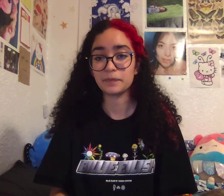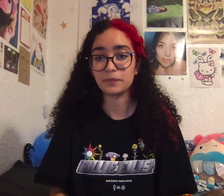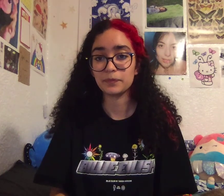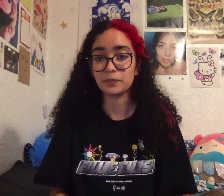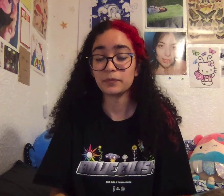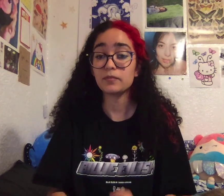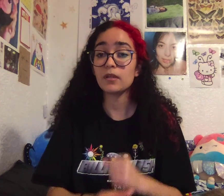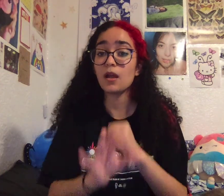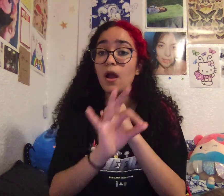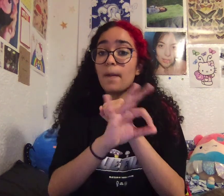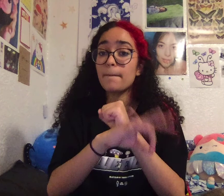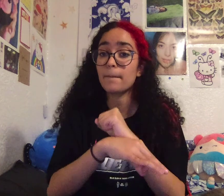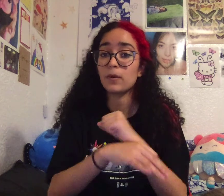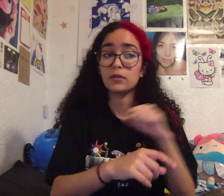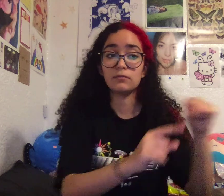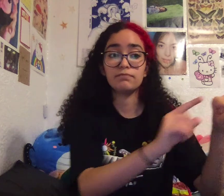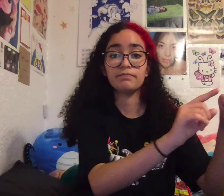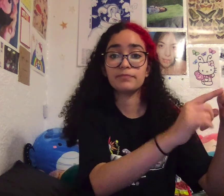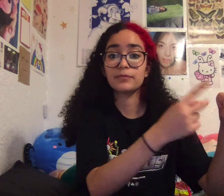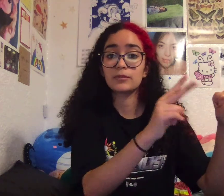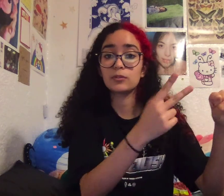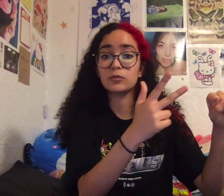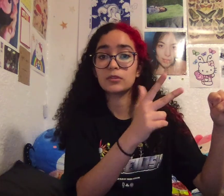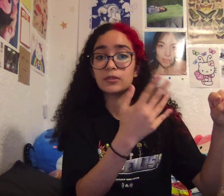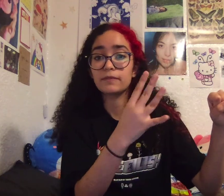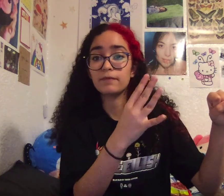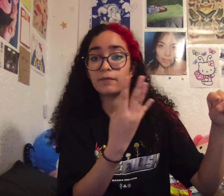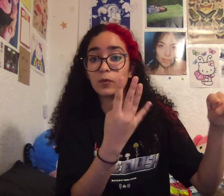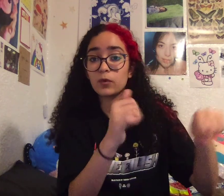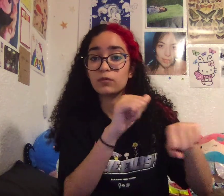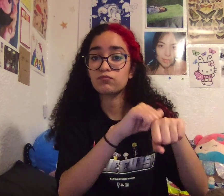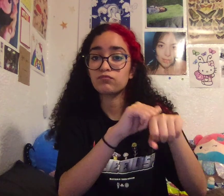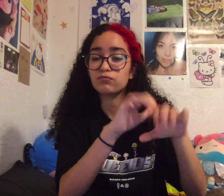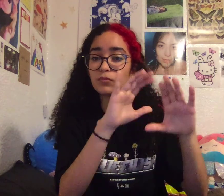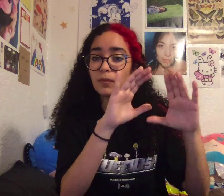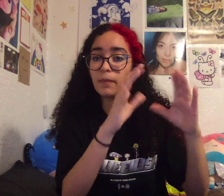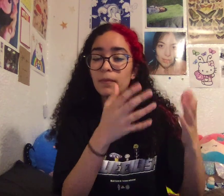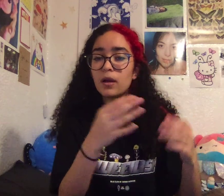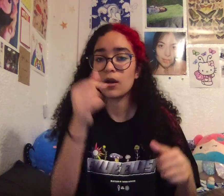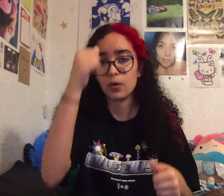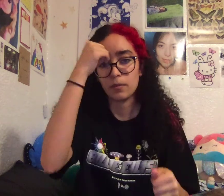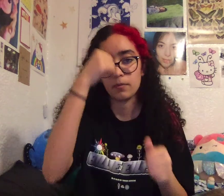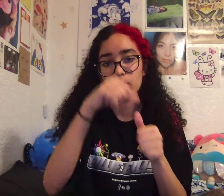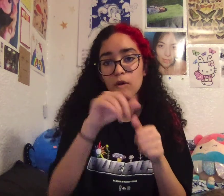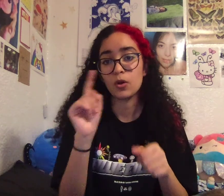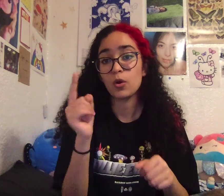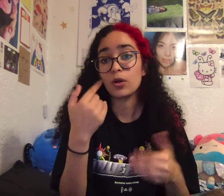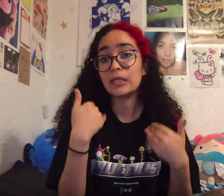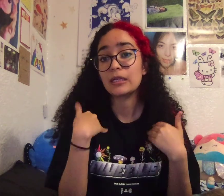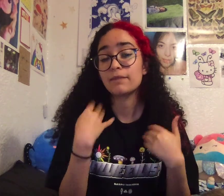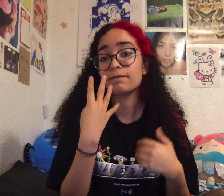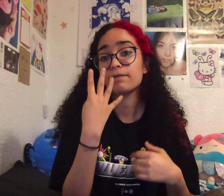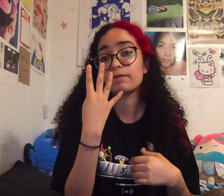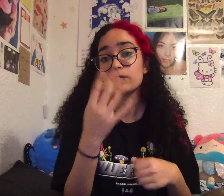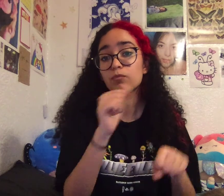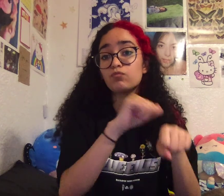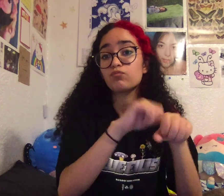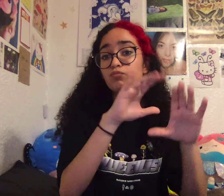Mars is the 4th rocky planet. Remember, we said there are only 4 rocky planets, so it's the last of the